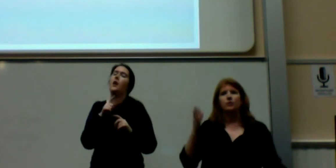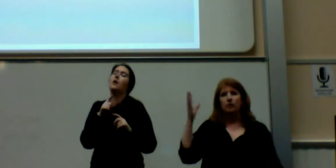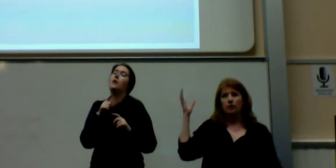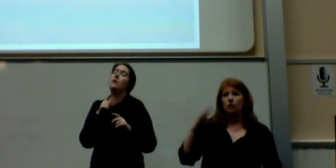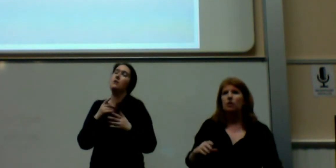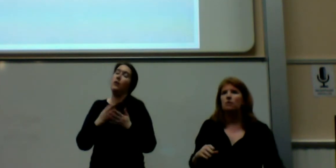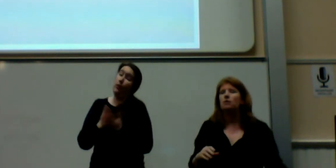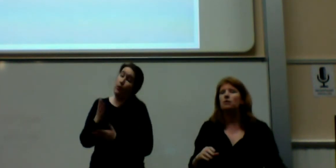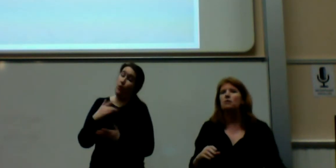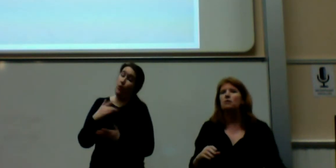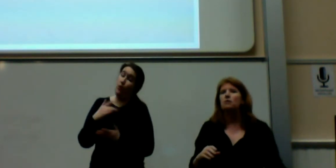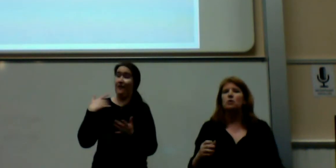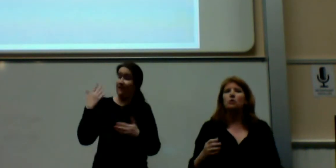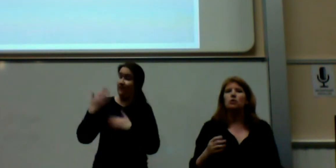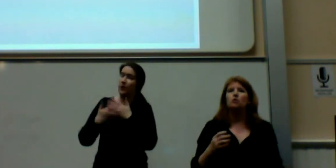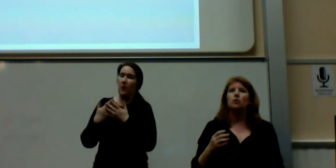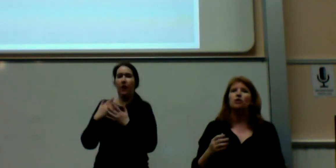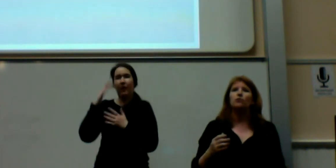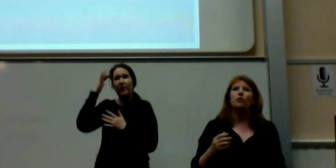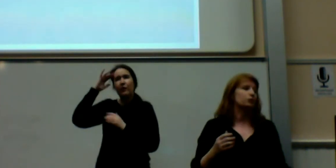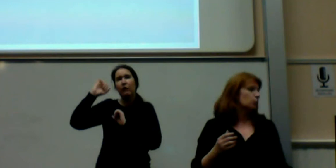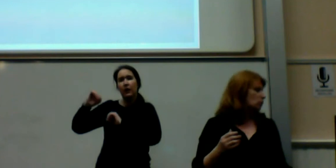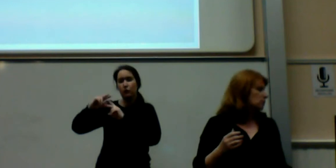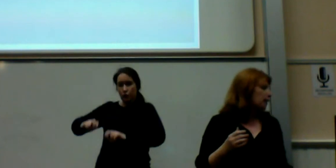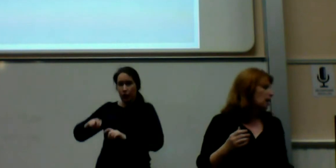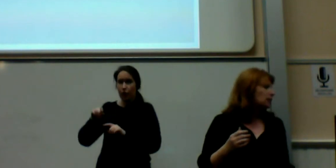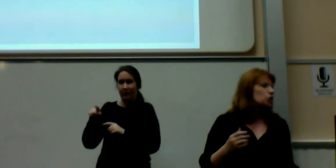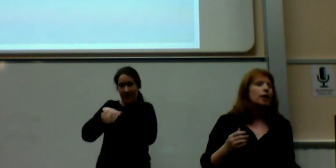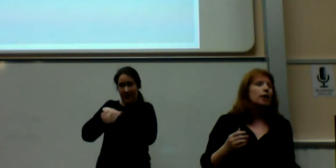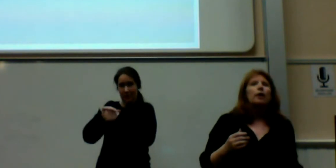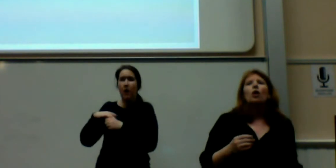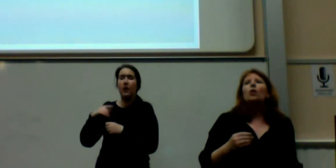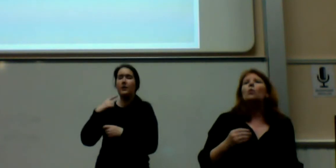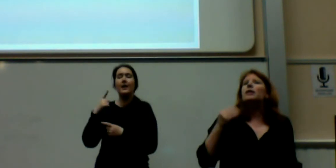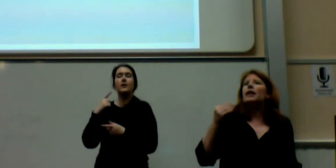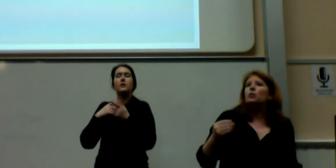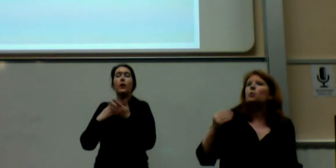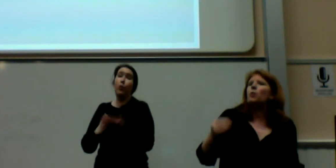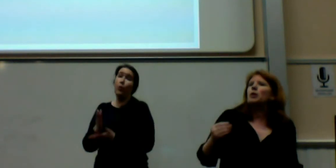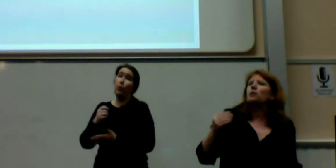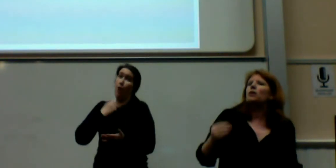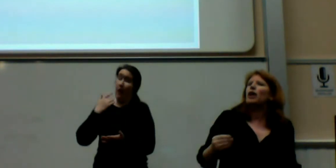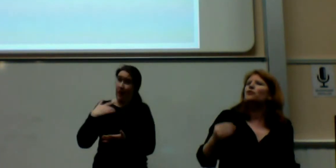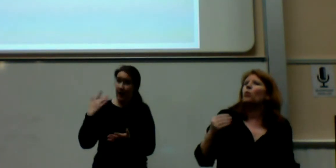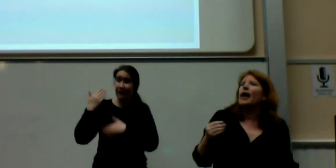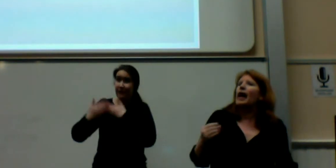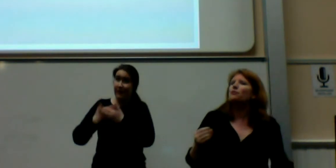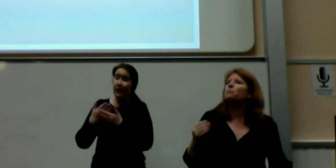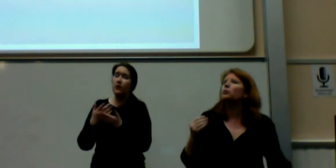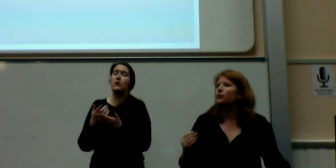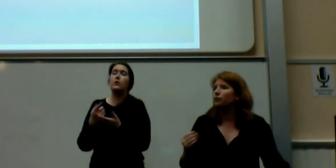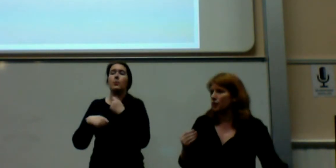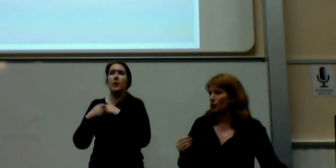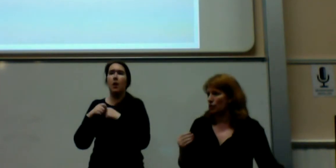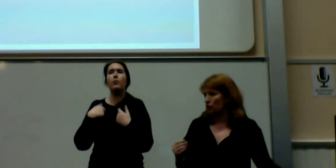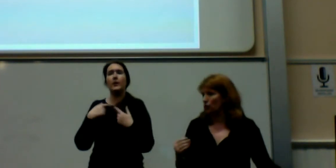life, says the theorists and the researchers within the field of moral psychology, we get to a point in our life where we